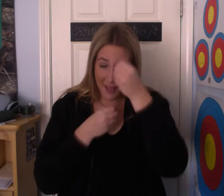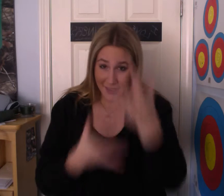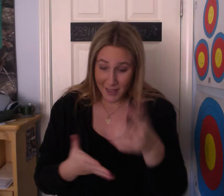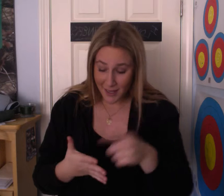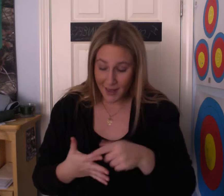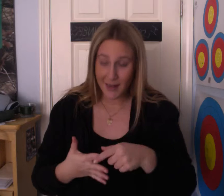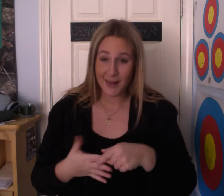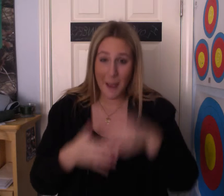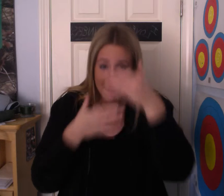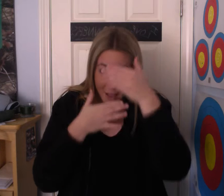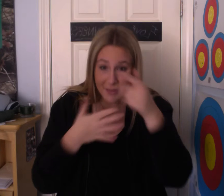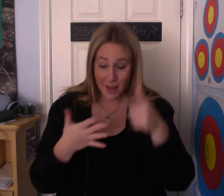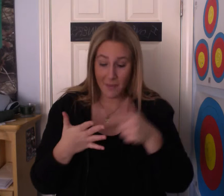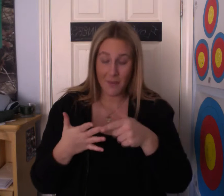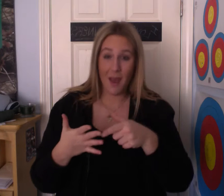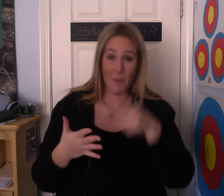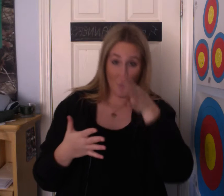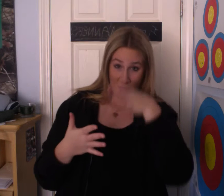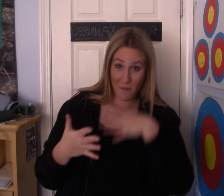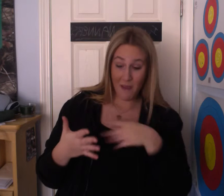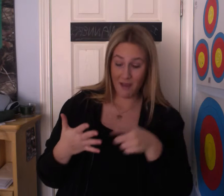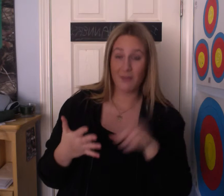I'm disabled, and I live in New Jersey.